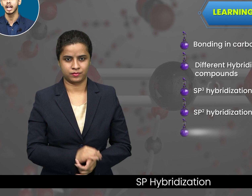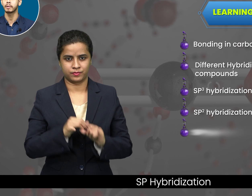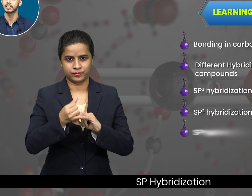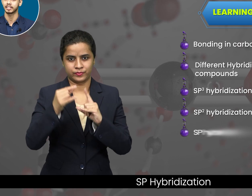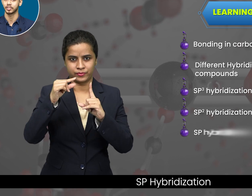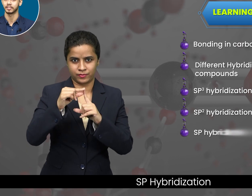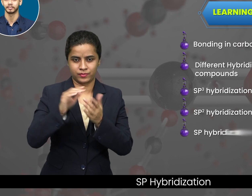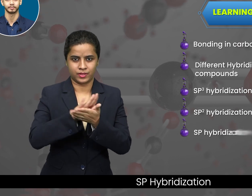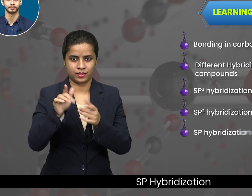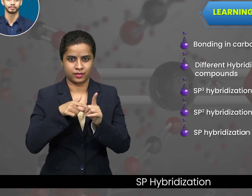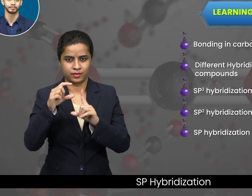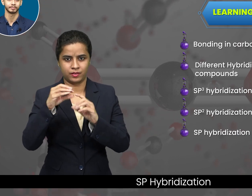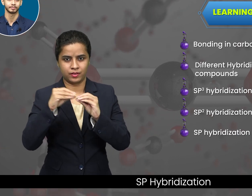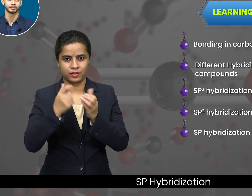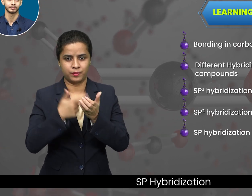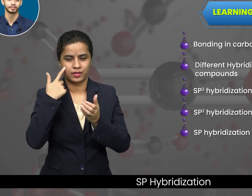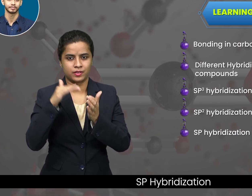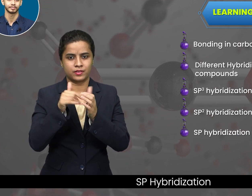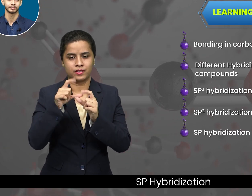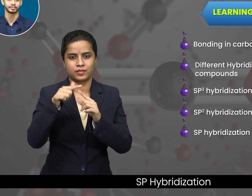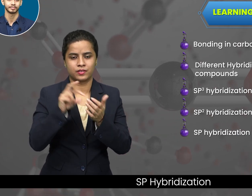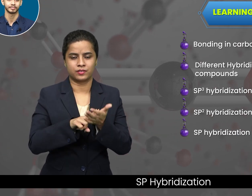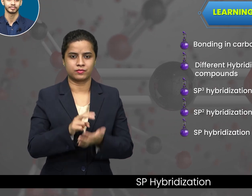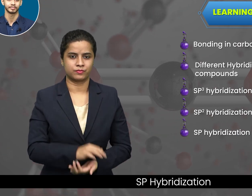sp hybridization.